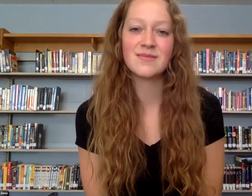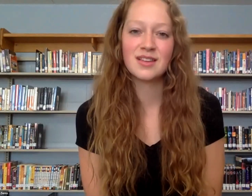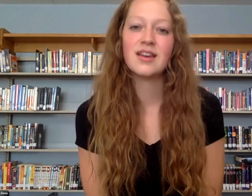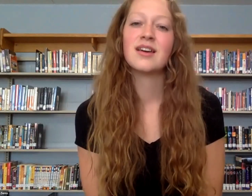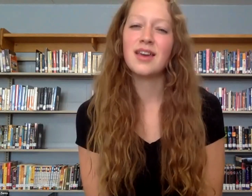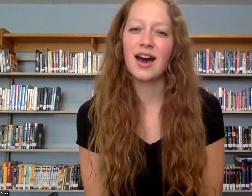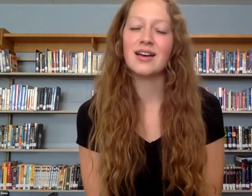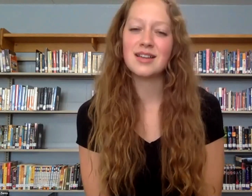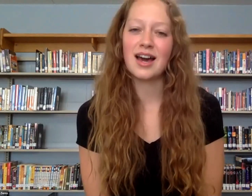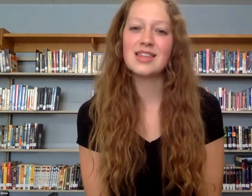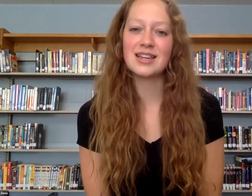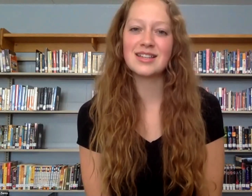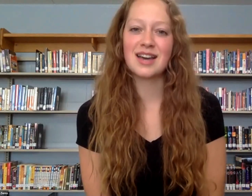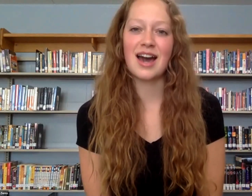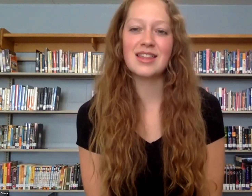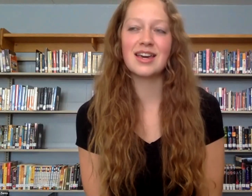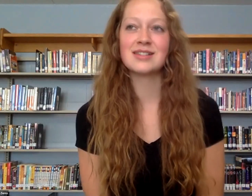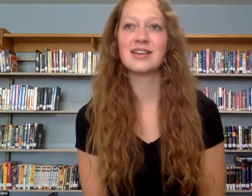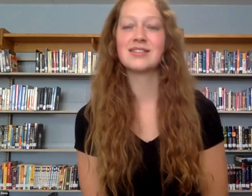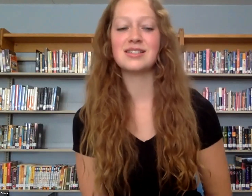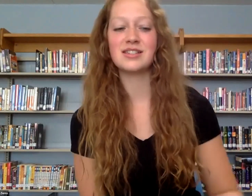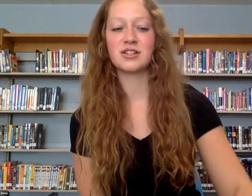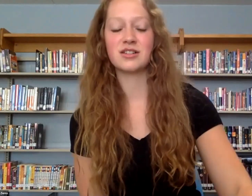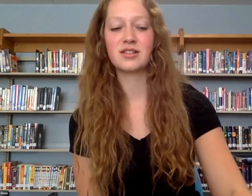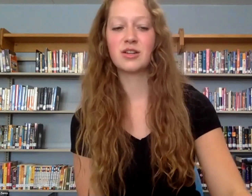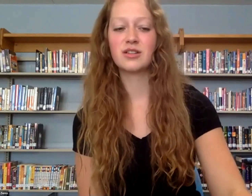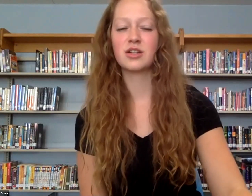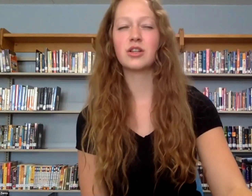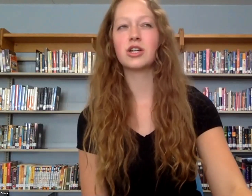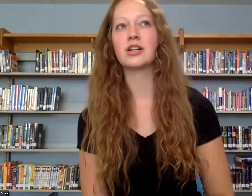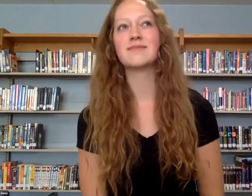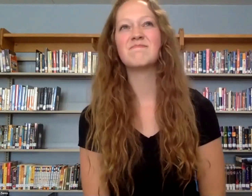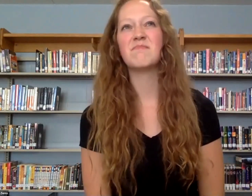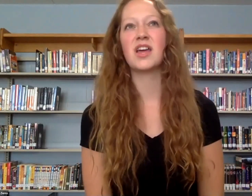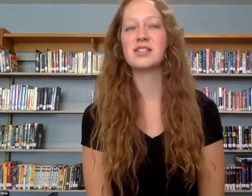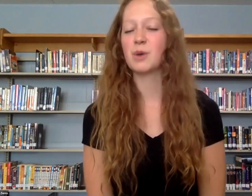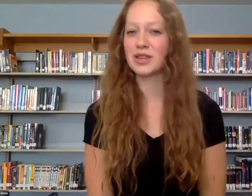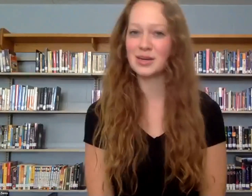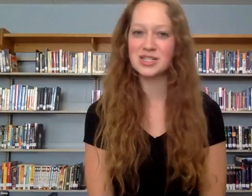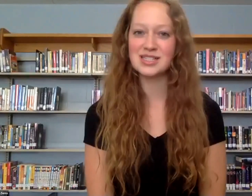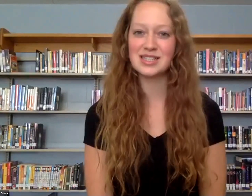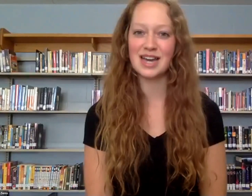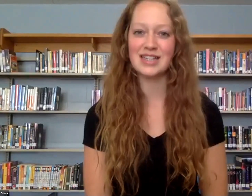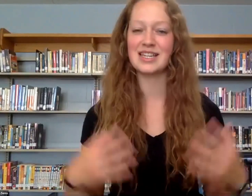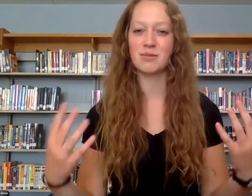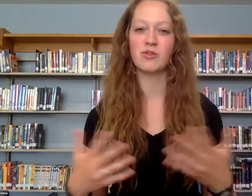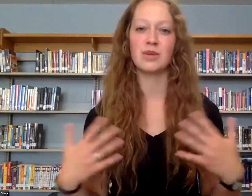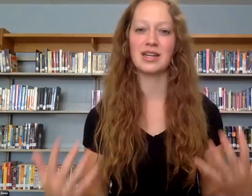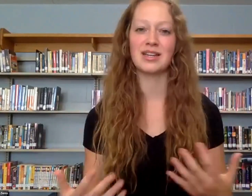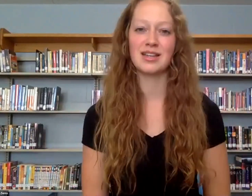me. Yeah, I think ASL is easier to learn than spoken languages. I just think the movement is